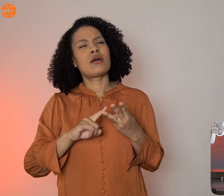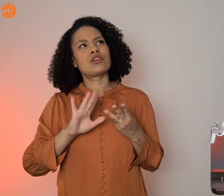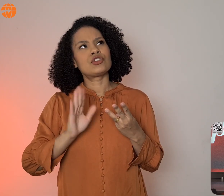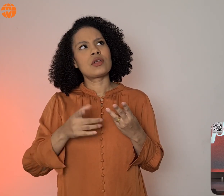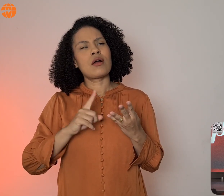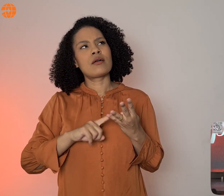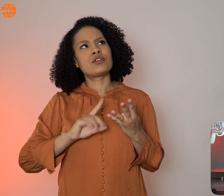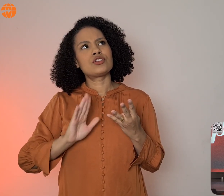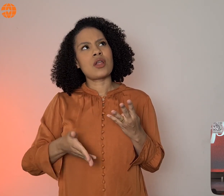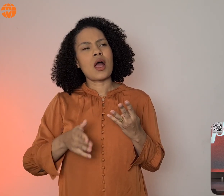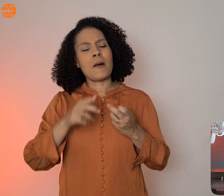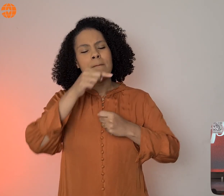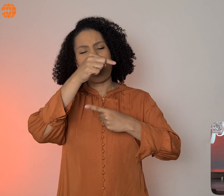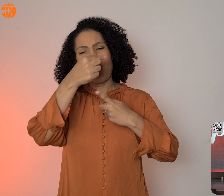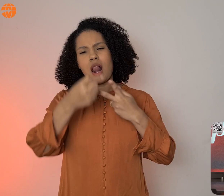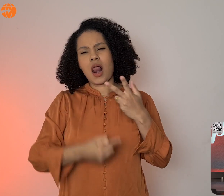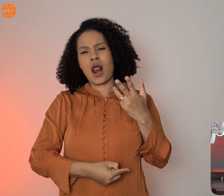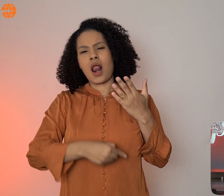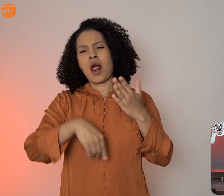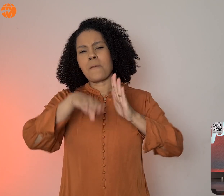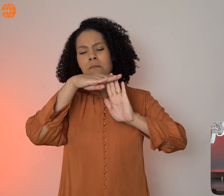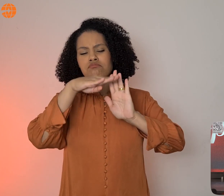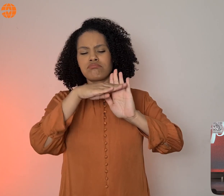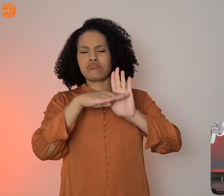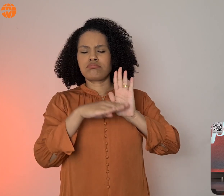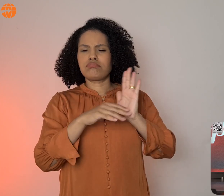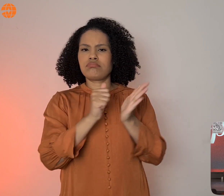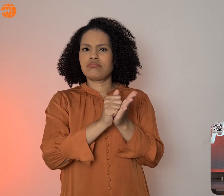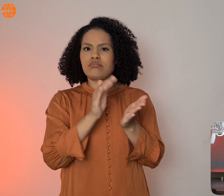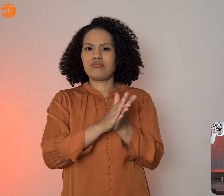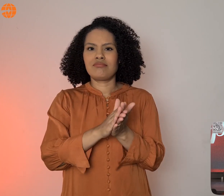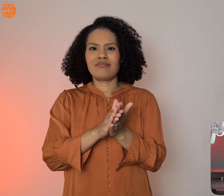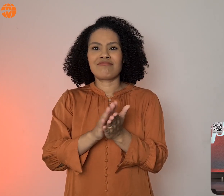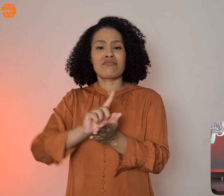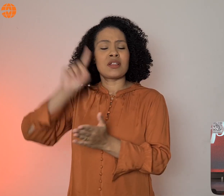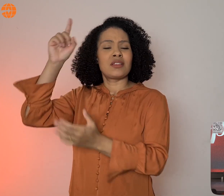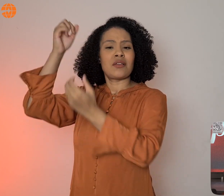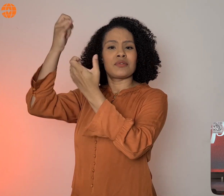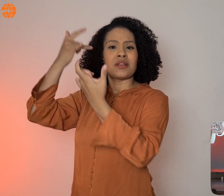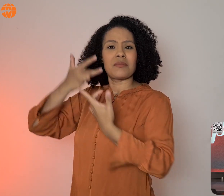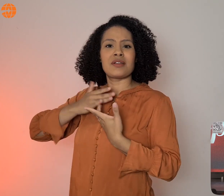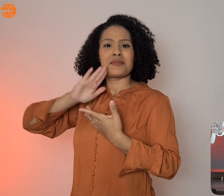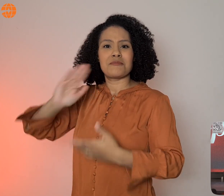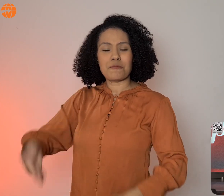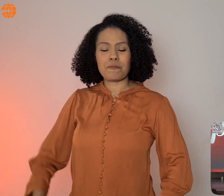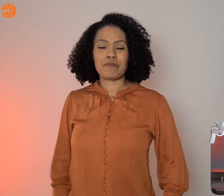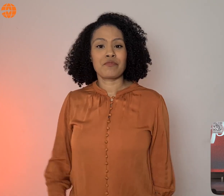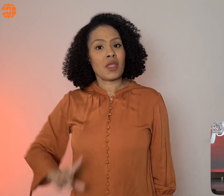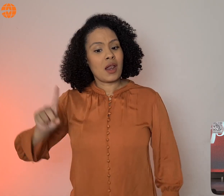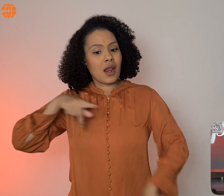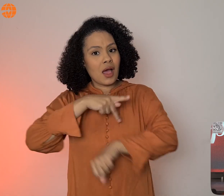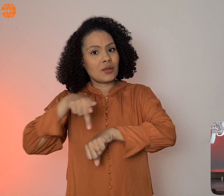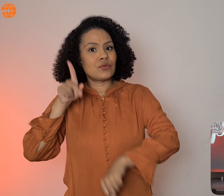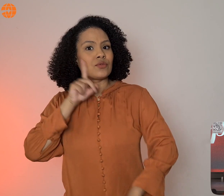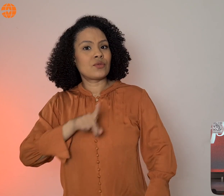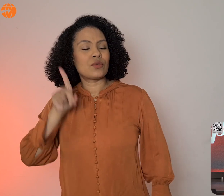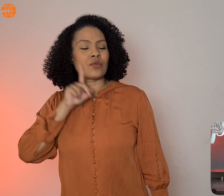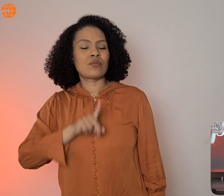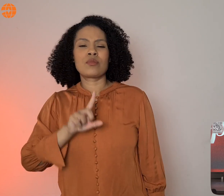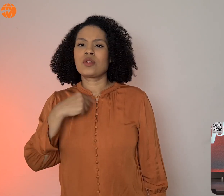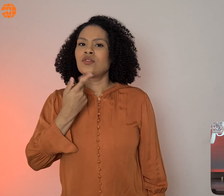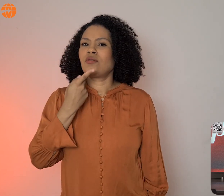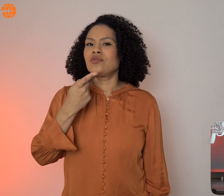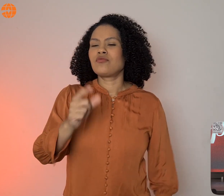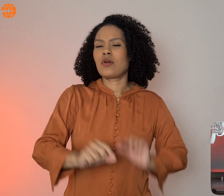good things He has done for you. Todas as coisas boas que Ele tem feito por você? In the United States, we call this counting your blessings. Nos Estados Unidos nós